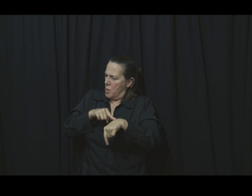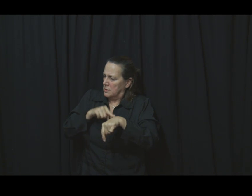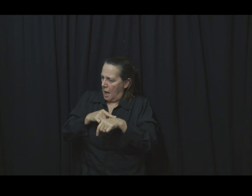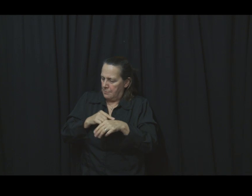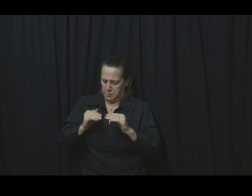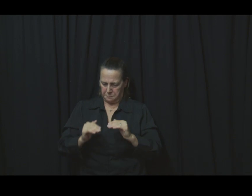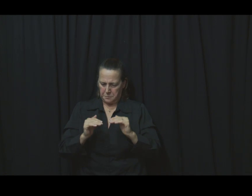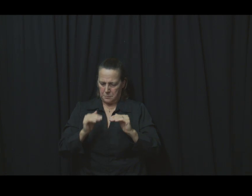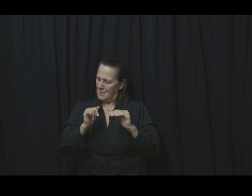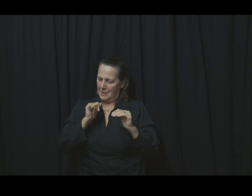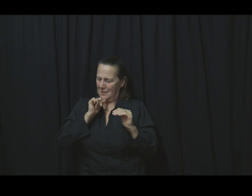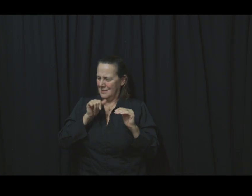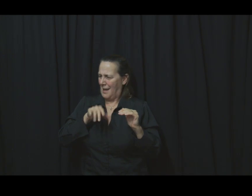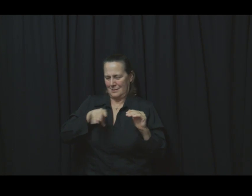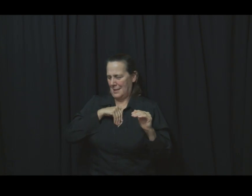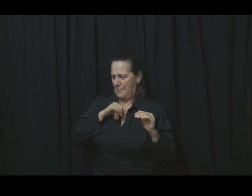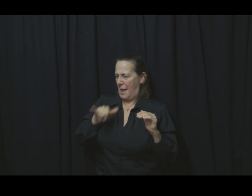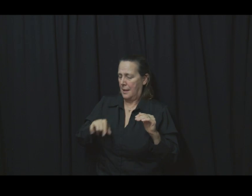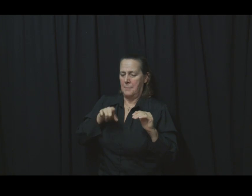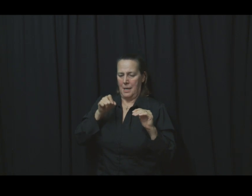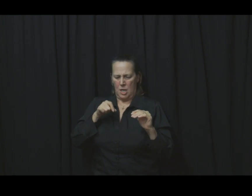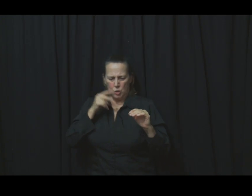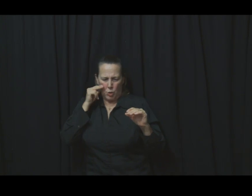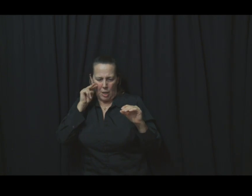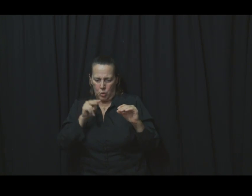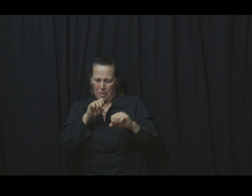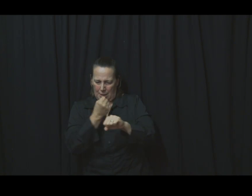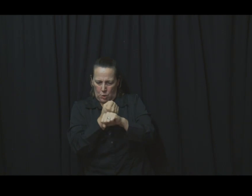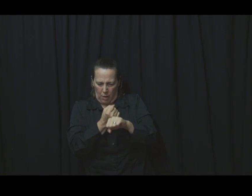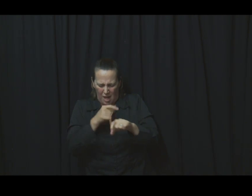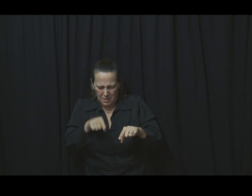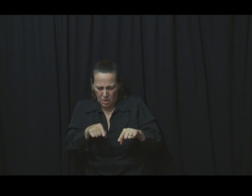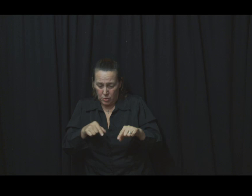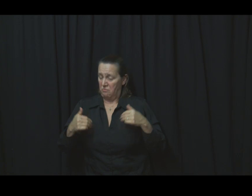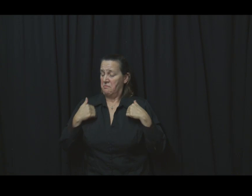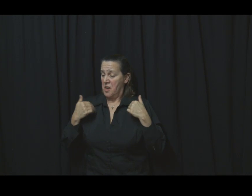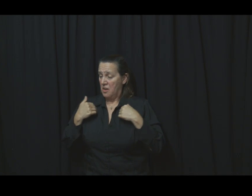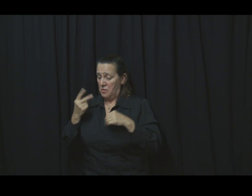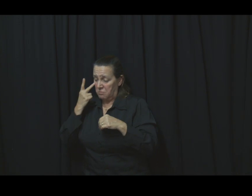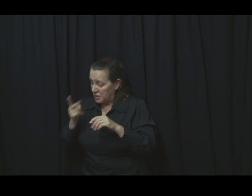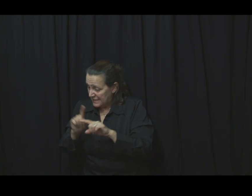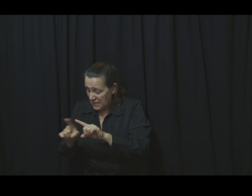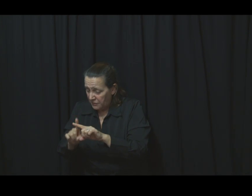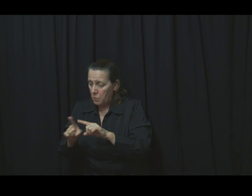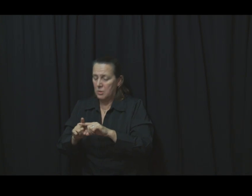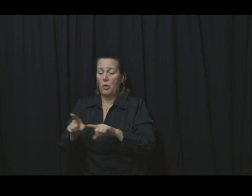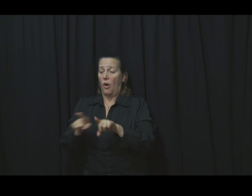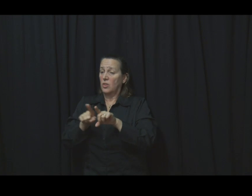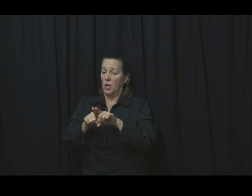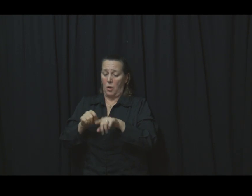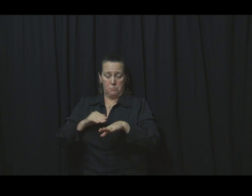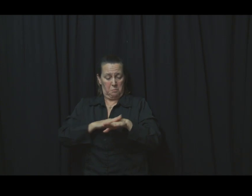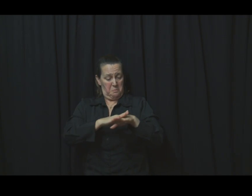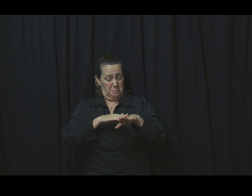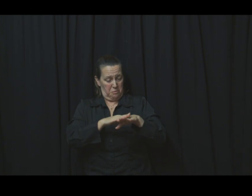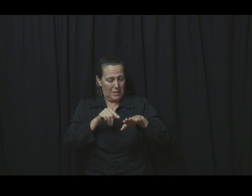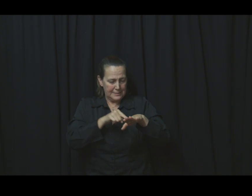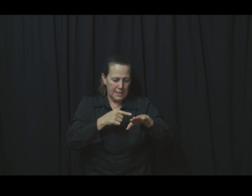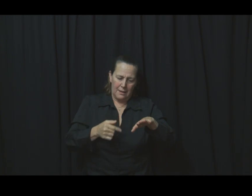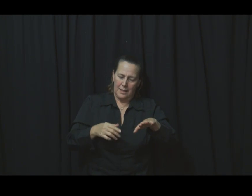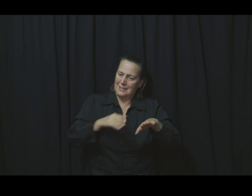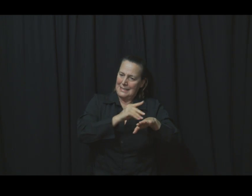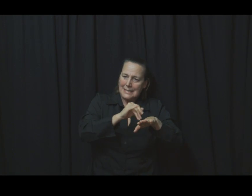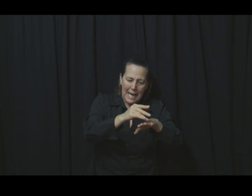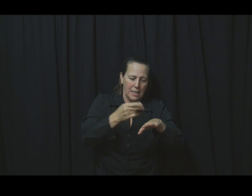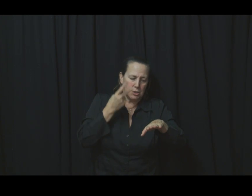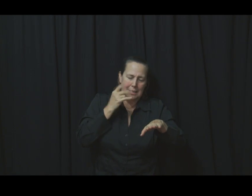not satisfactory. You can look at these rocks, you can look at rocks that are younger, you can go to seashores where there's sand. This is what